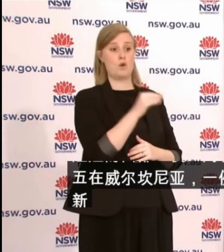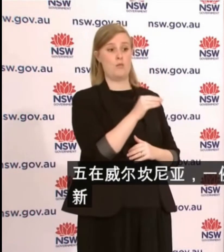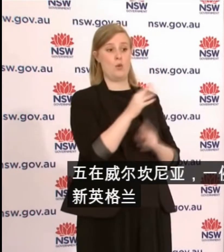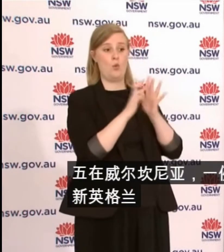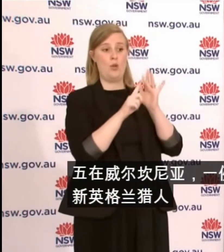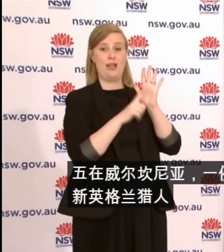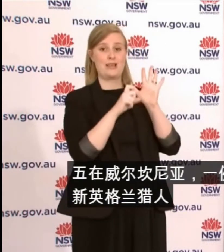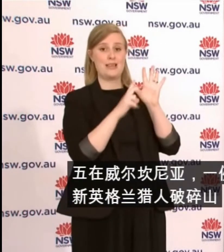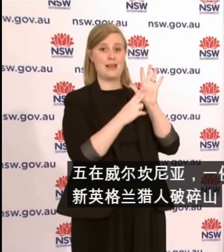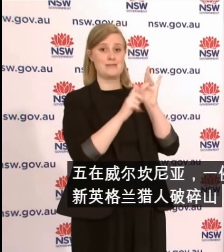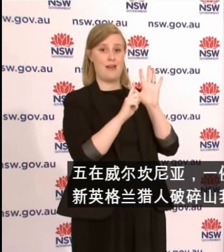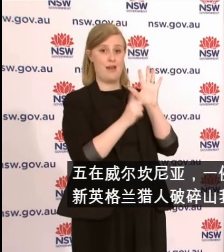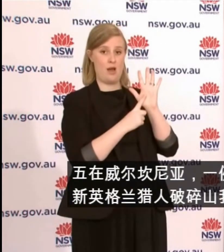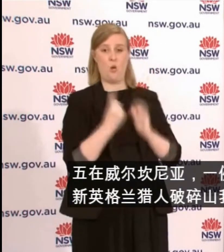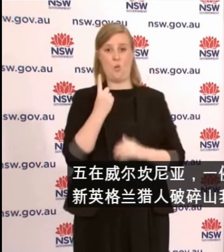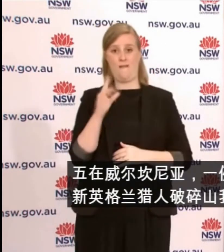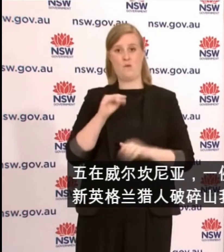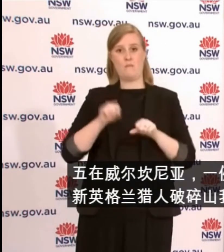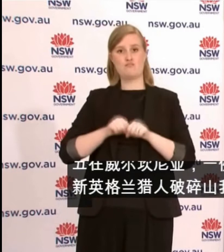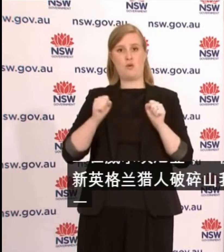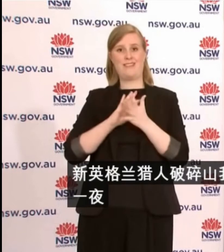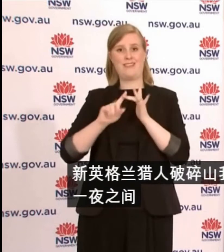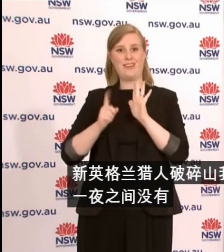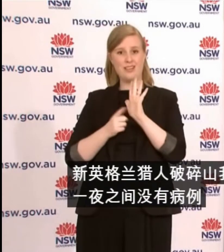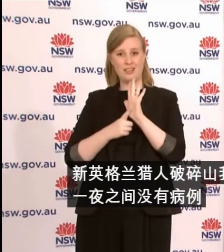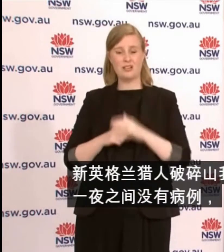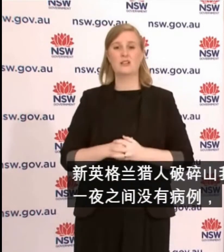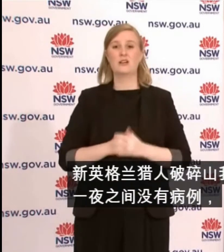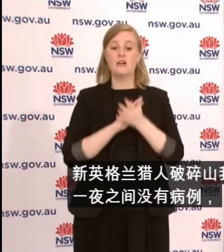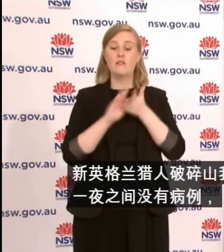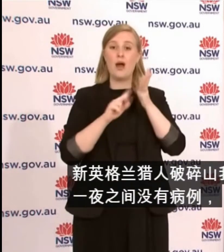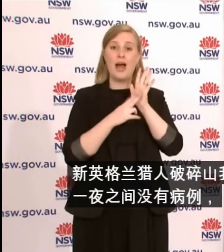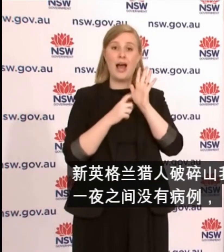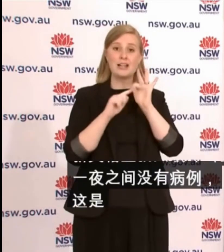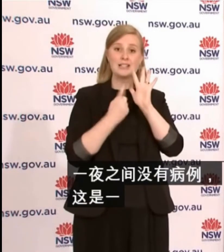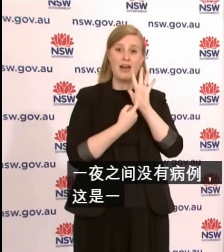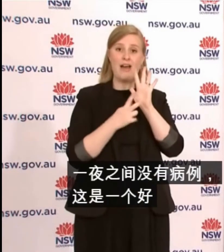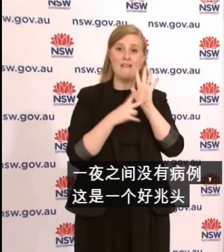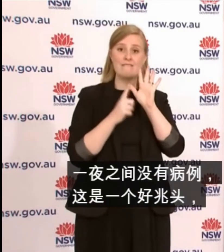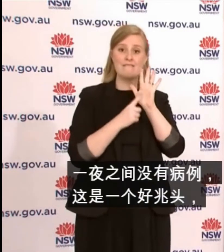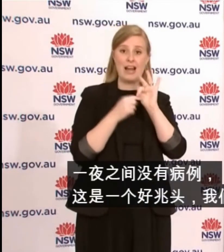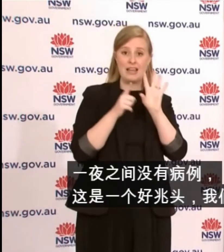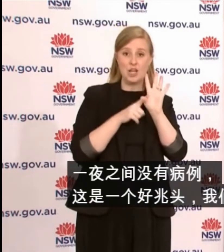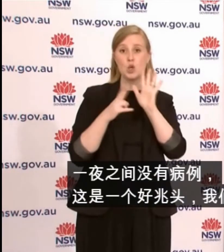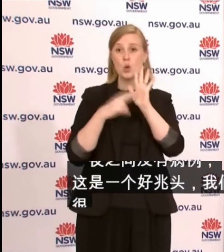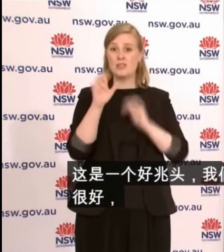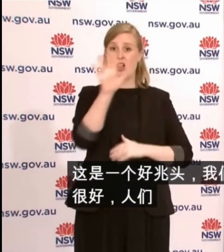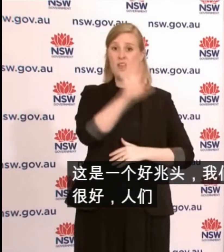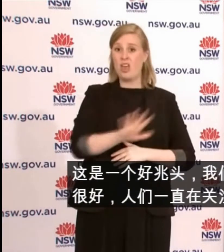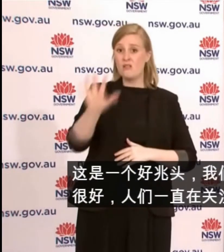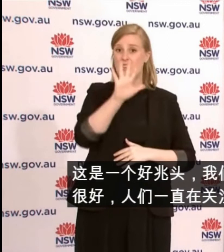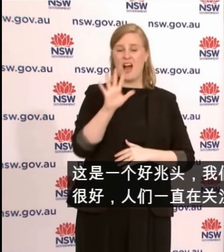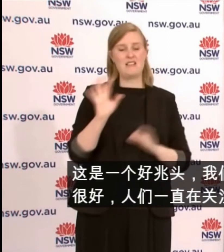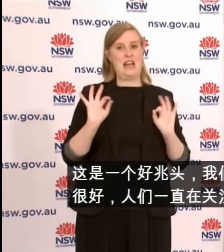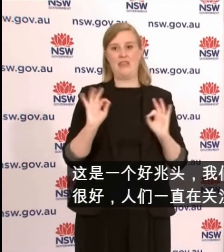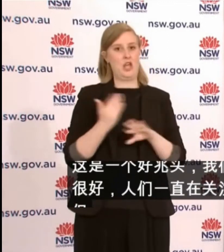Broken Hill. The Hunter New England, I can report there were no cases overnight, which is a good sign. We've done a good job there. People